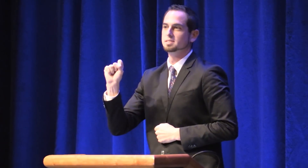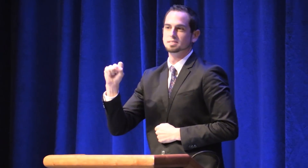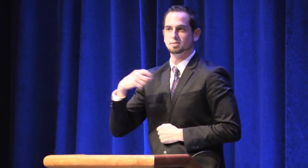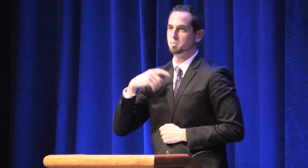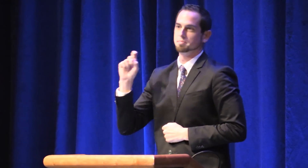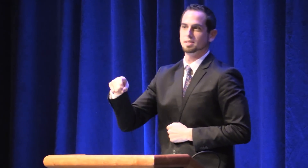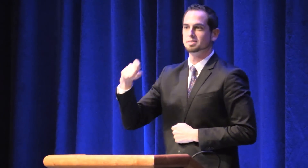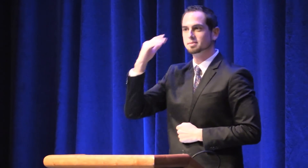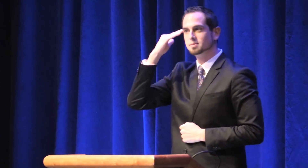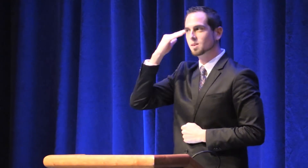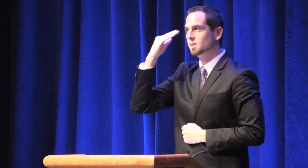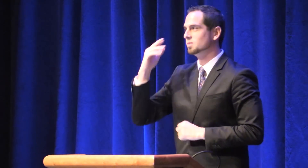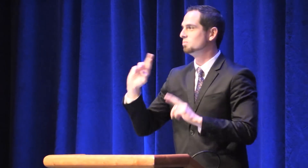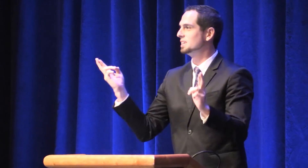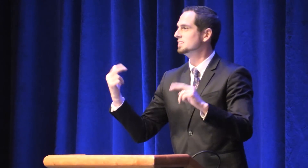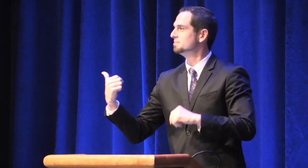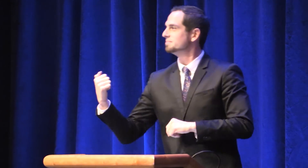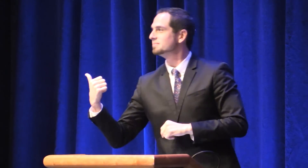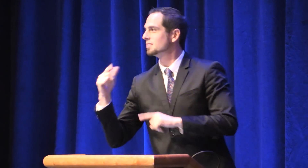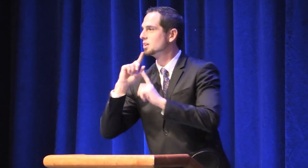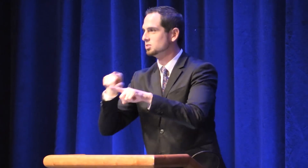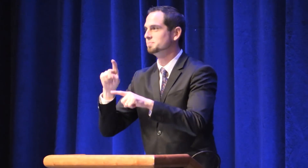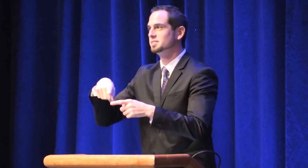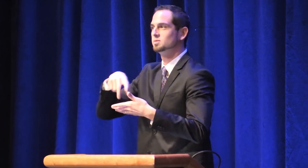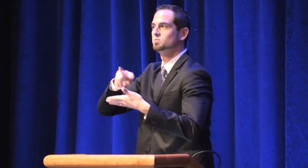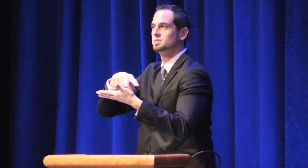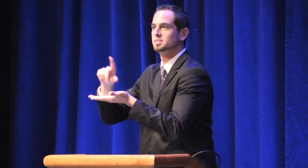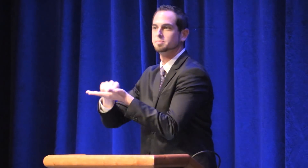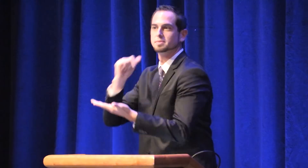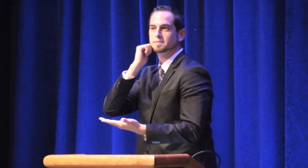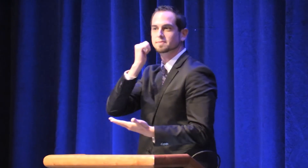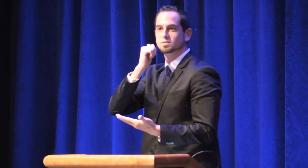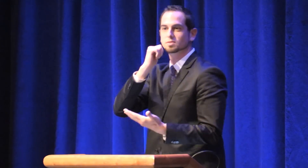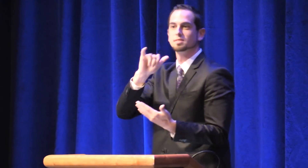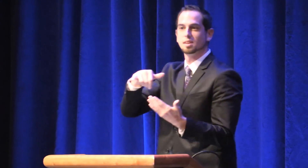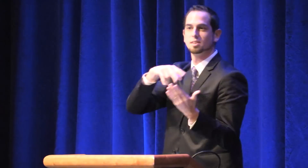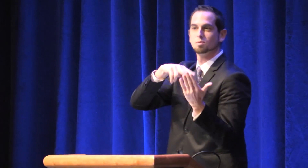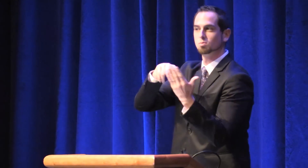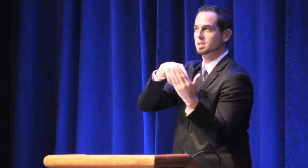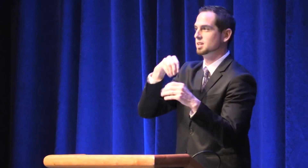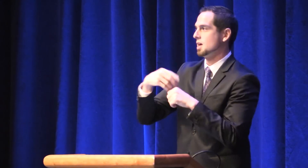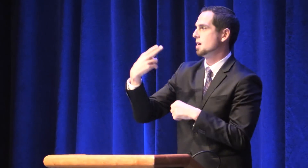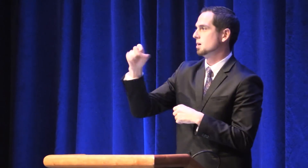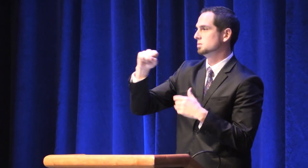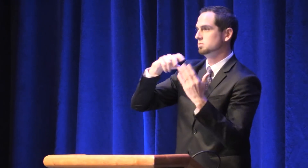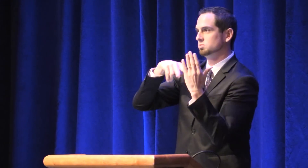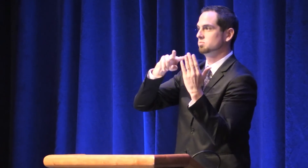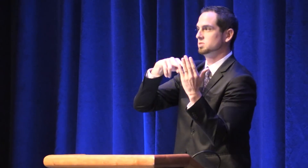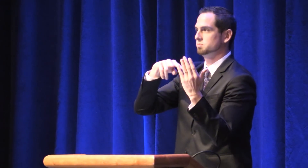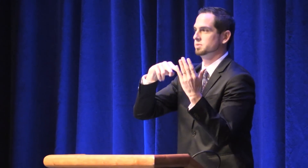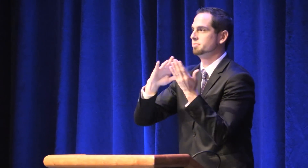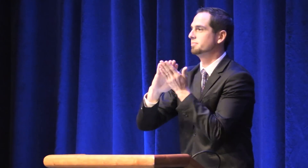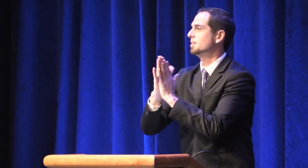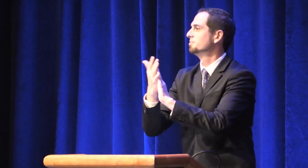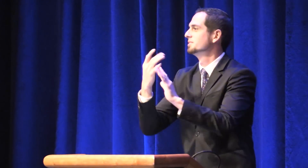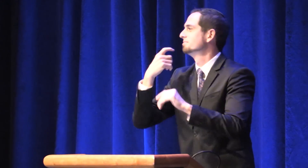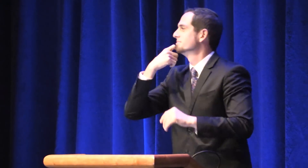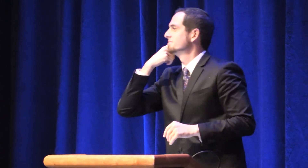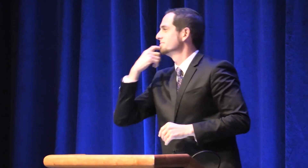US. Current events was something that I had to know to be able to answer before the other teams, and I